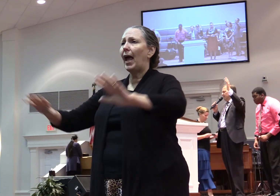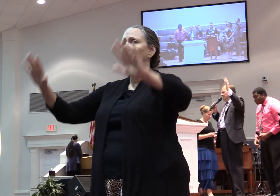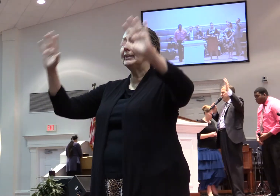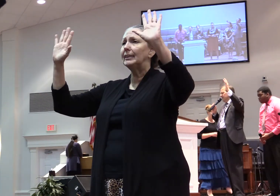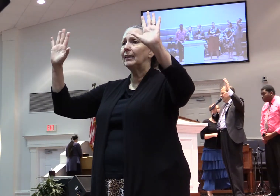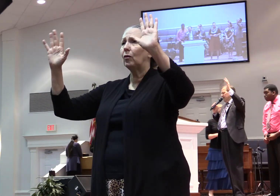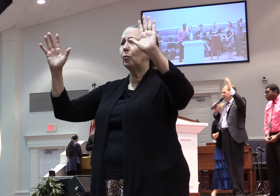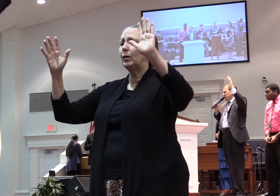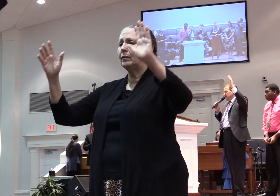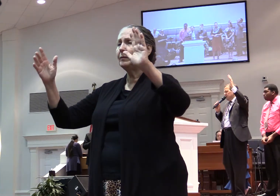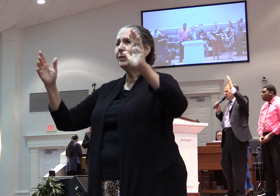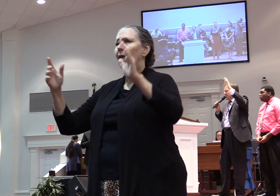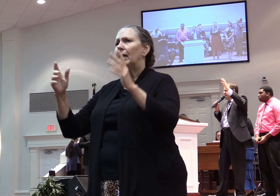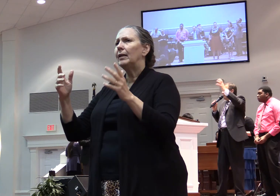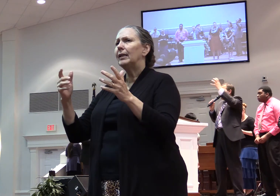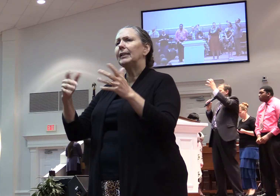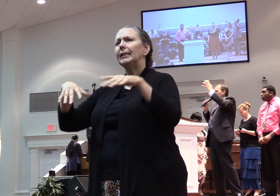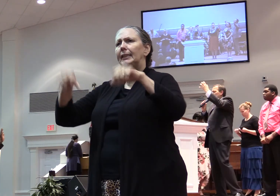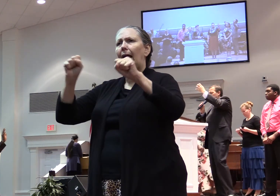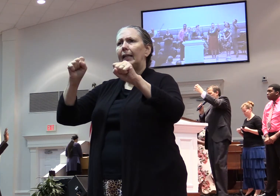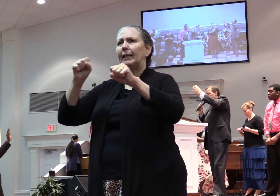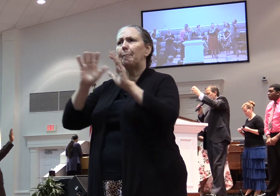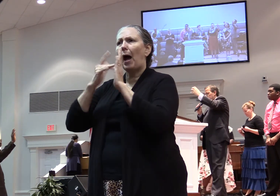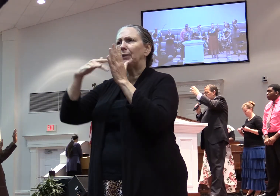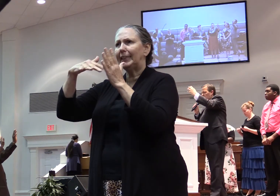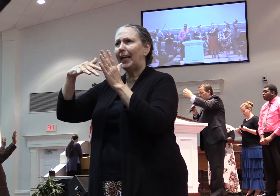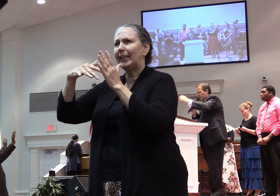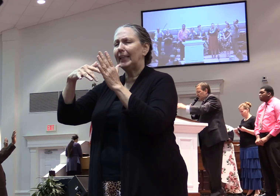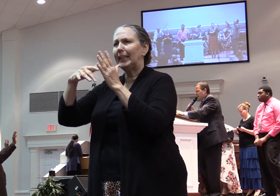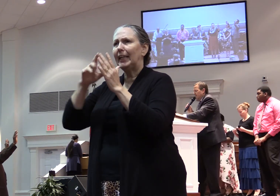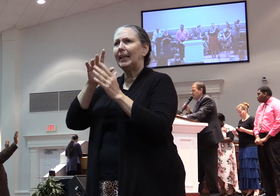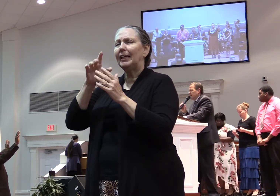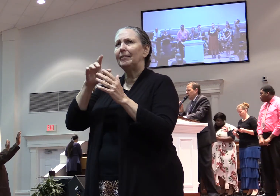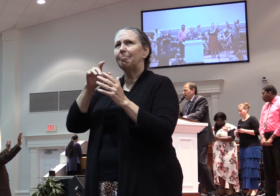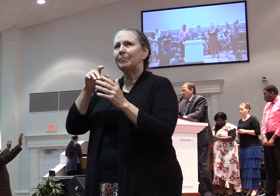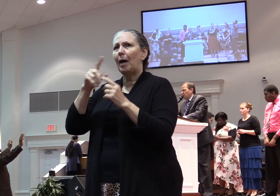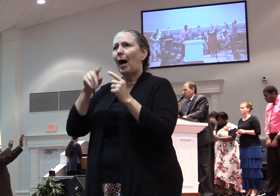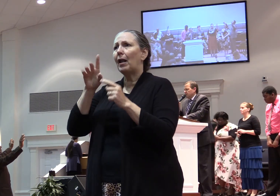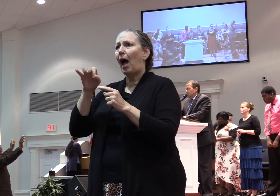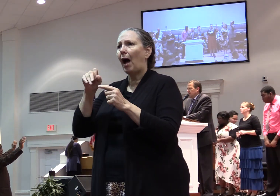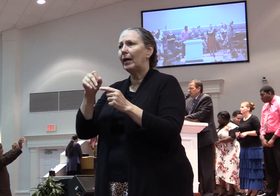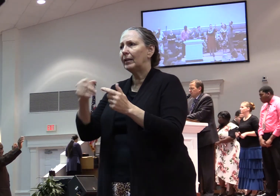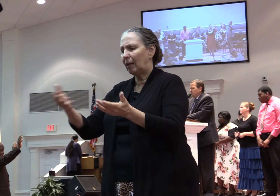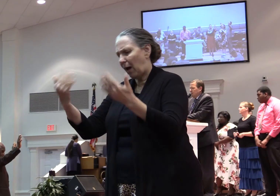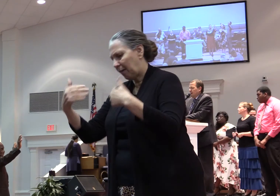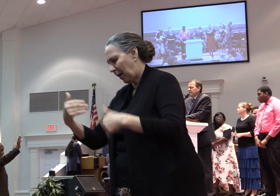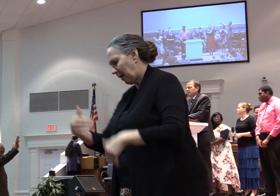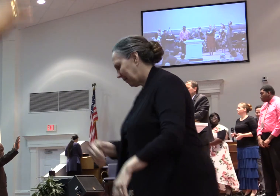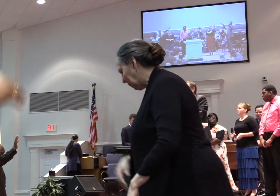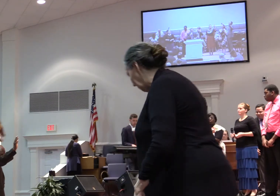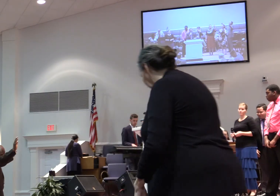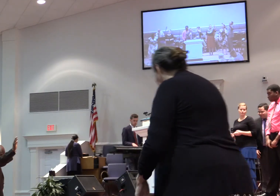toward heaven and just take this little Bible study, this sermon tonight, and learn some things from